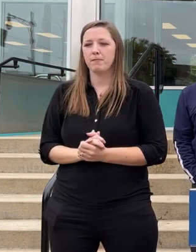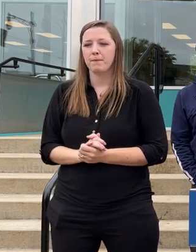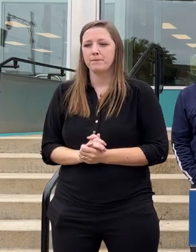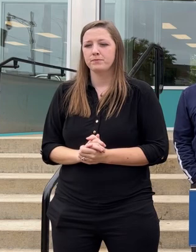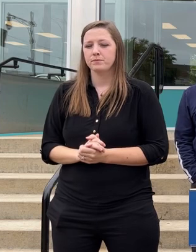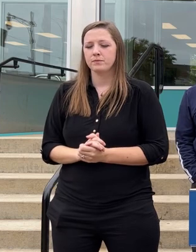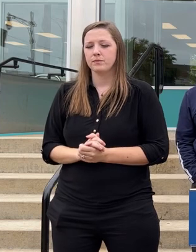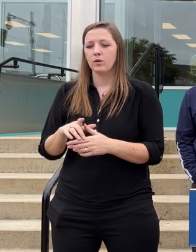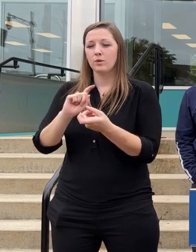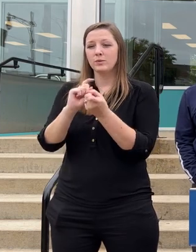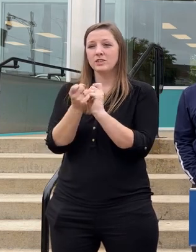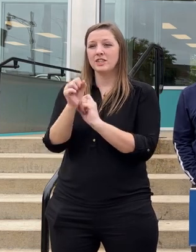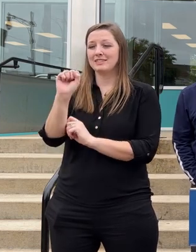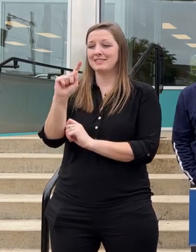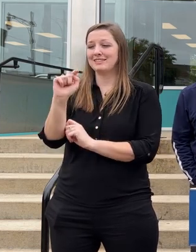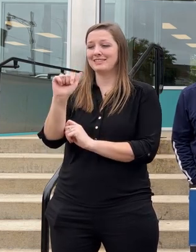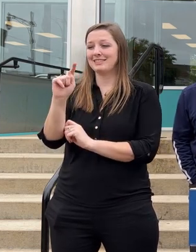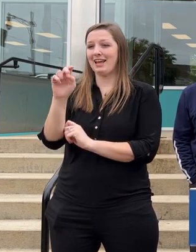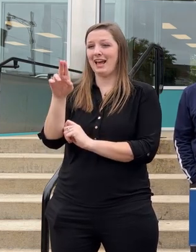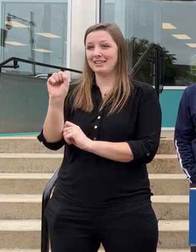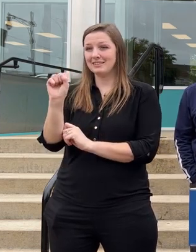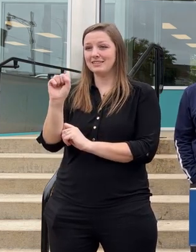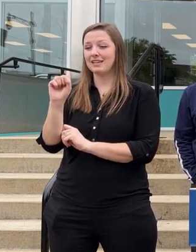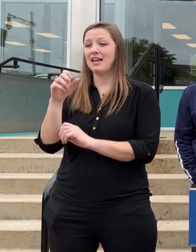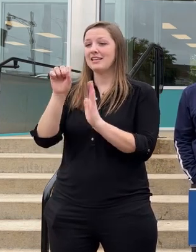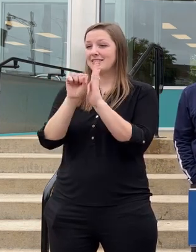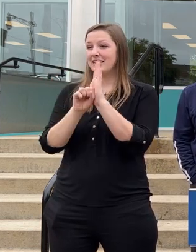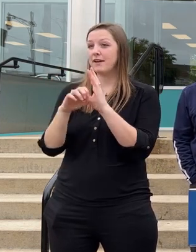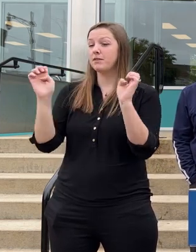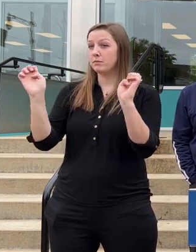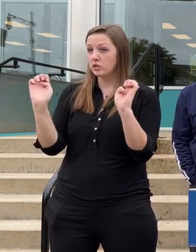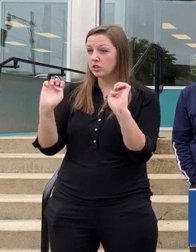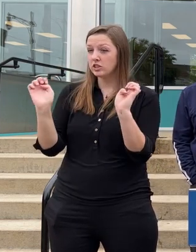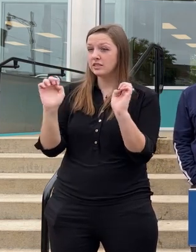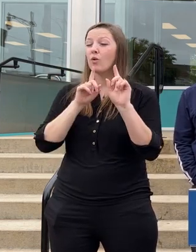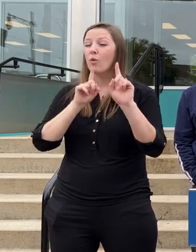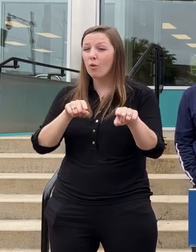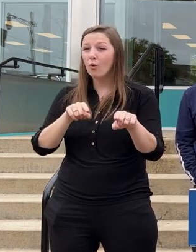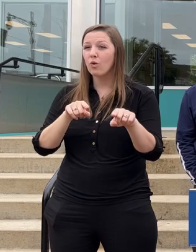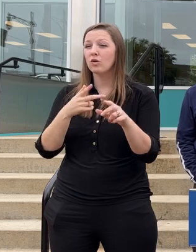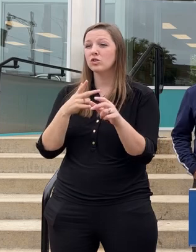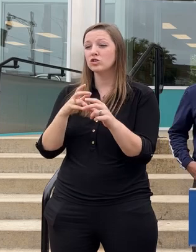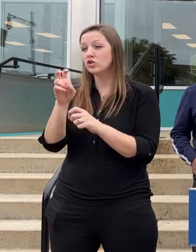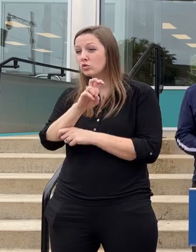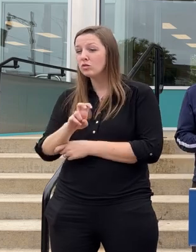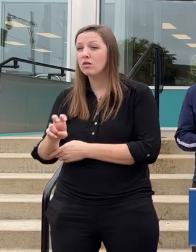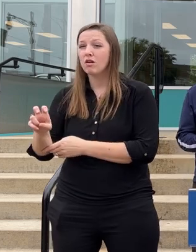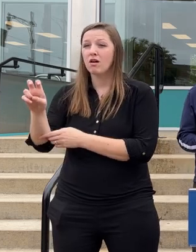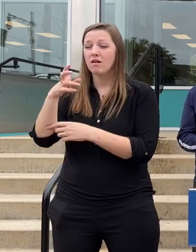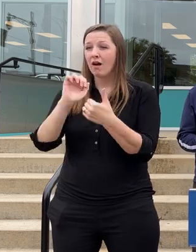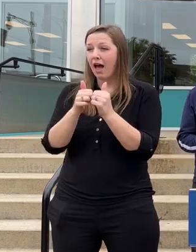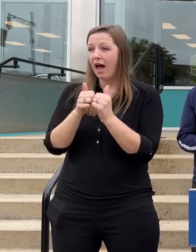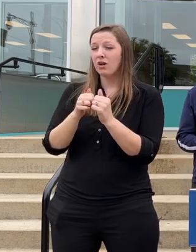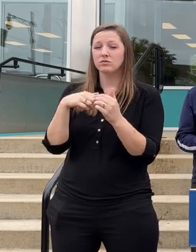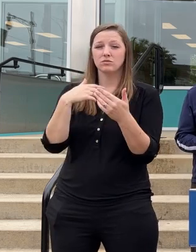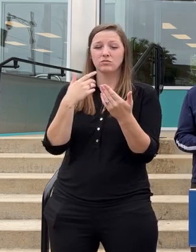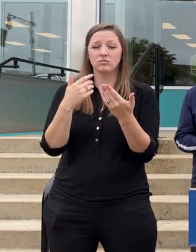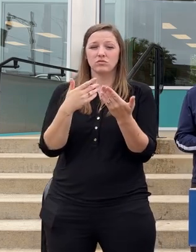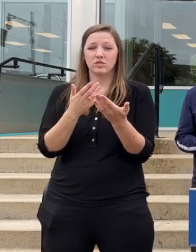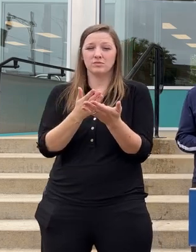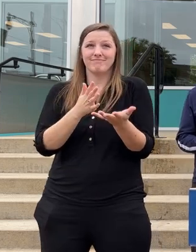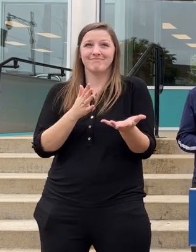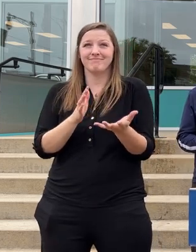statuses in the community, such as states of emergency or emergency orders that may impact travel and how you may get to, as Dr. Burstein